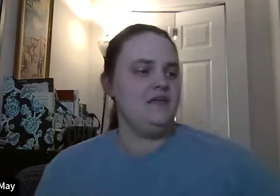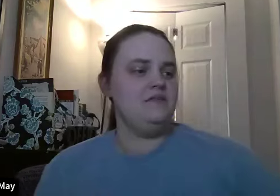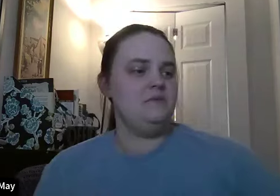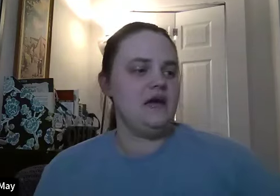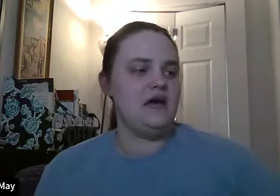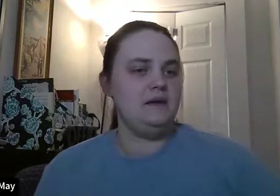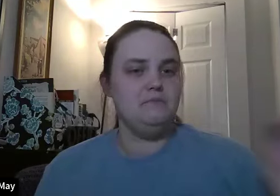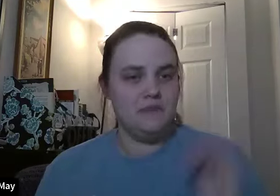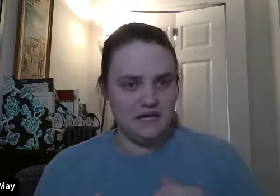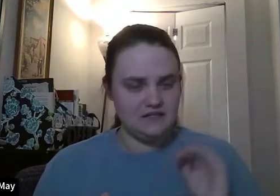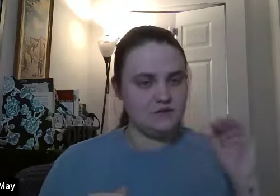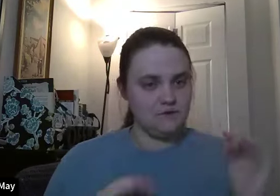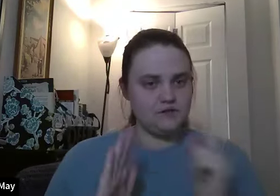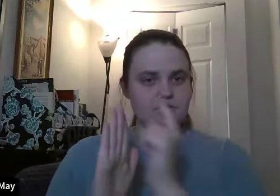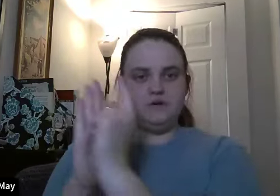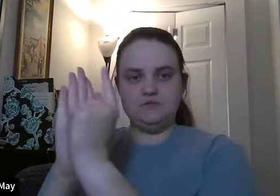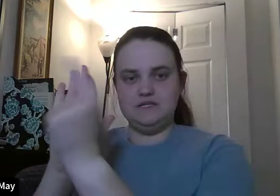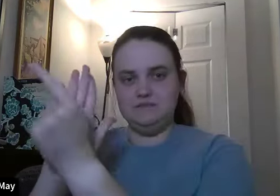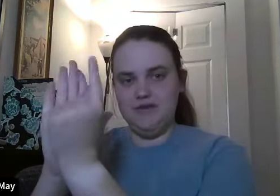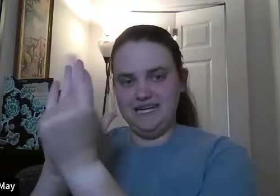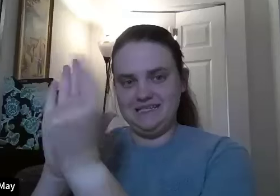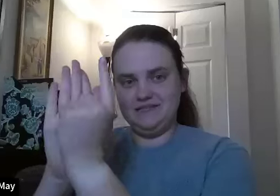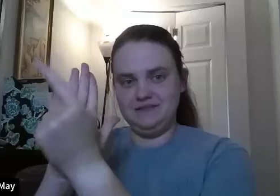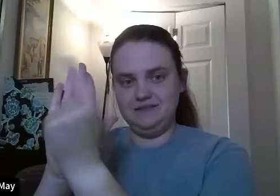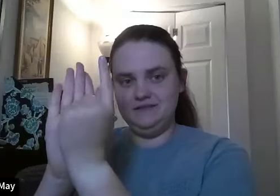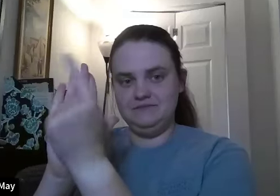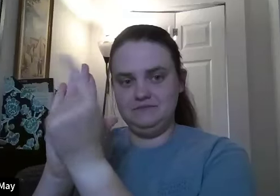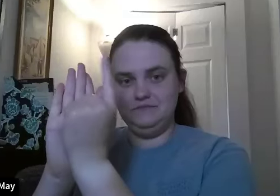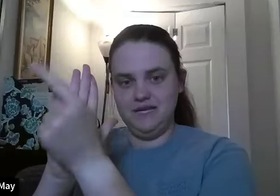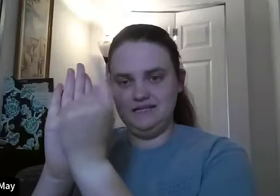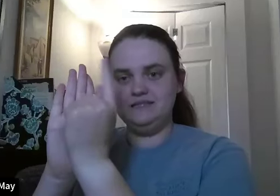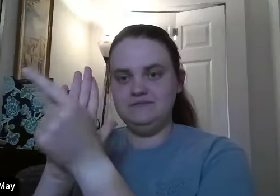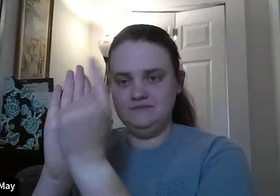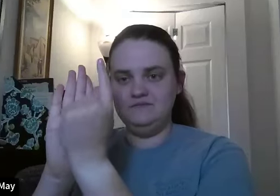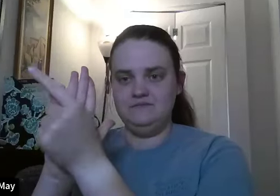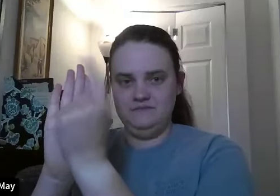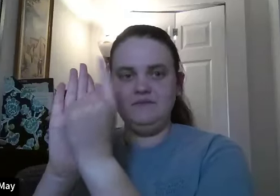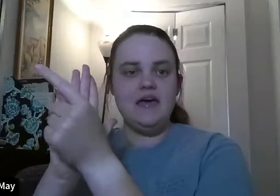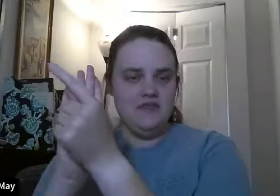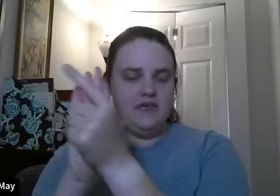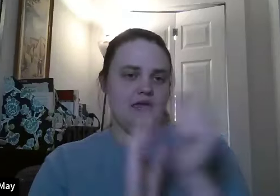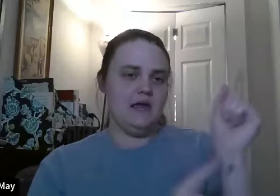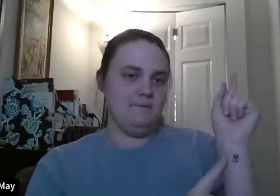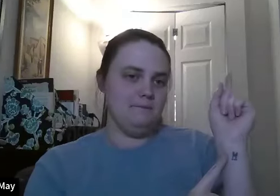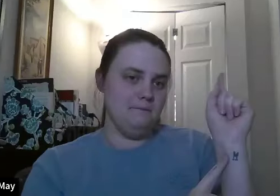Then we had minute. So the first way, which was minute, minute, and then